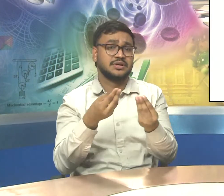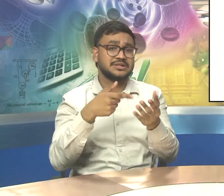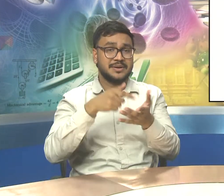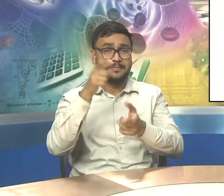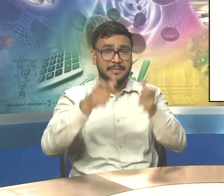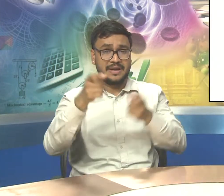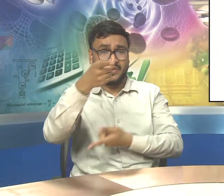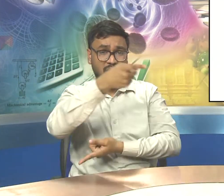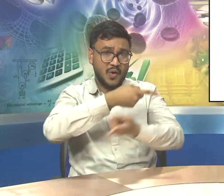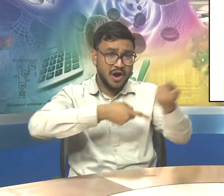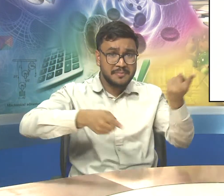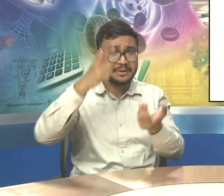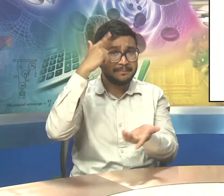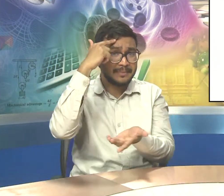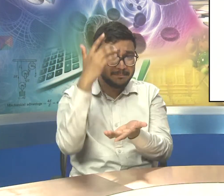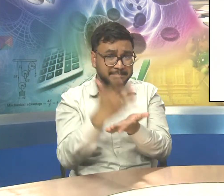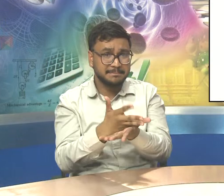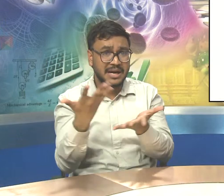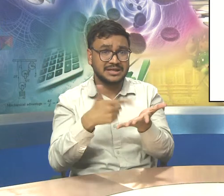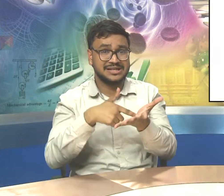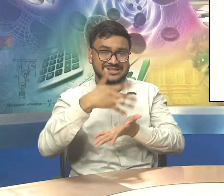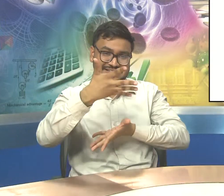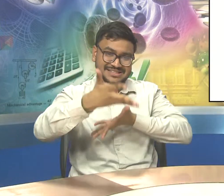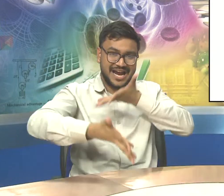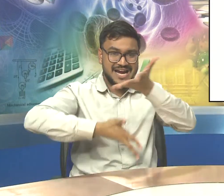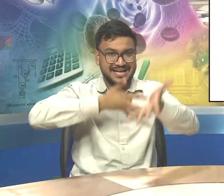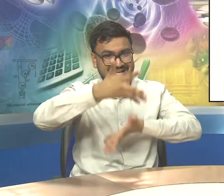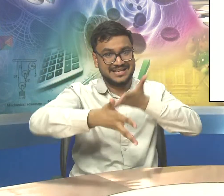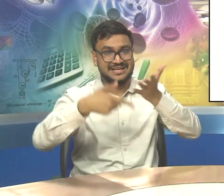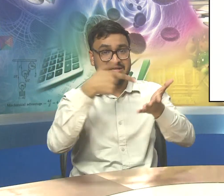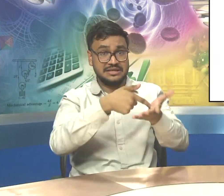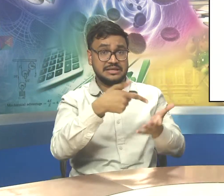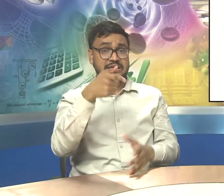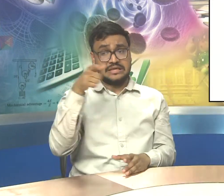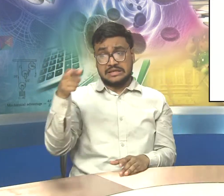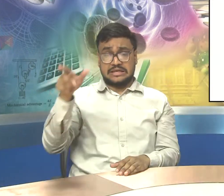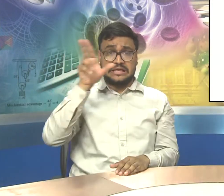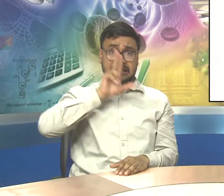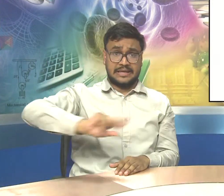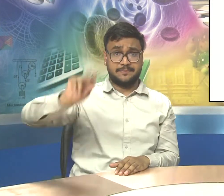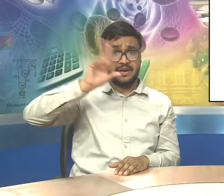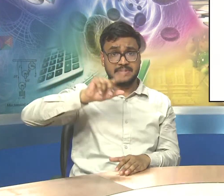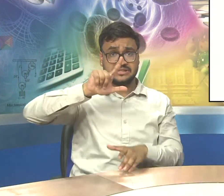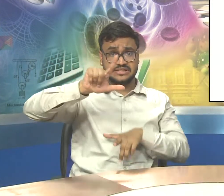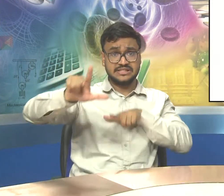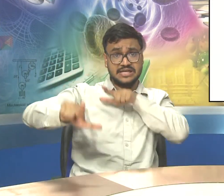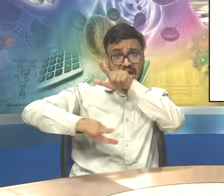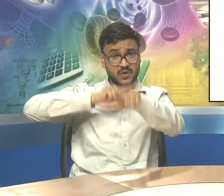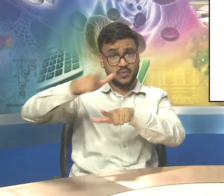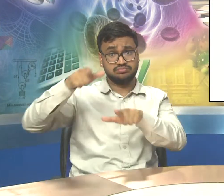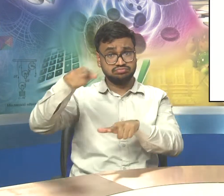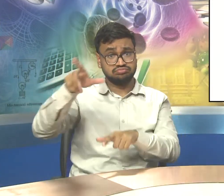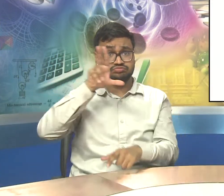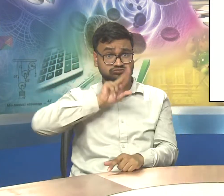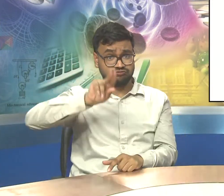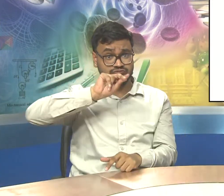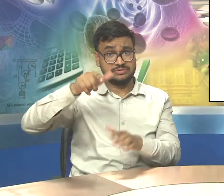Second misconception is some people believe that sign language is depend on spoken language.